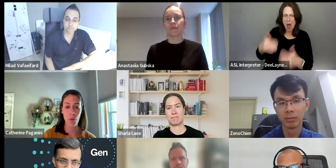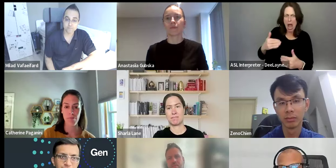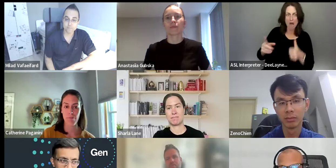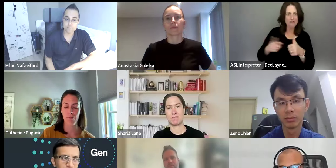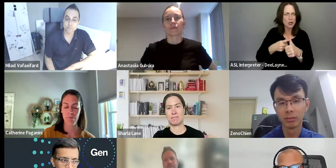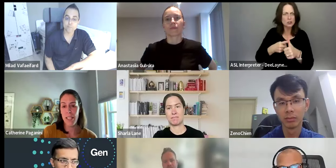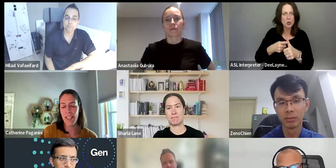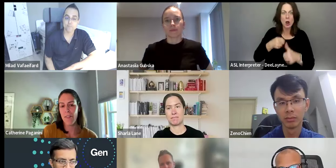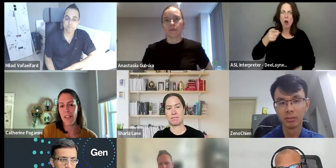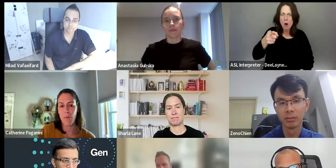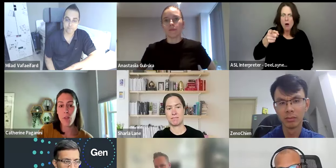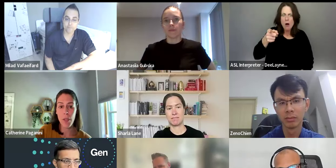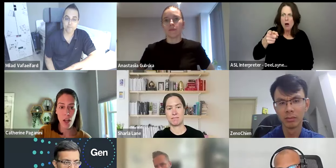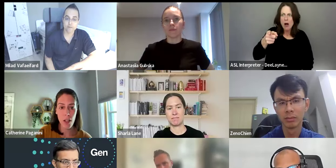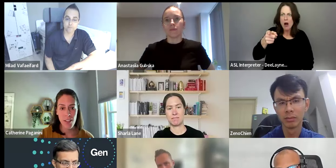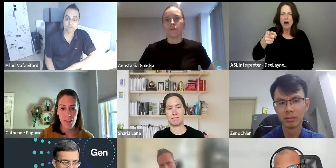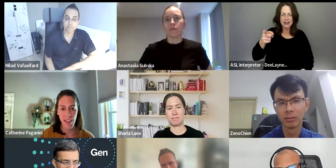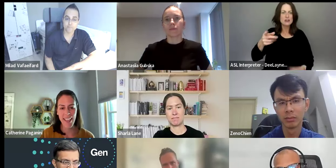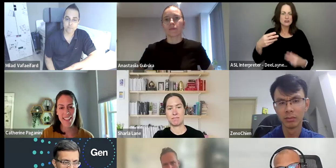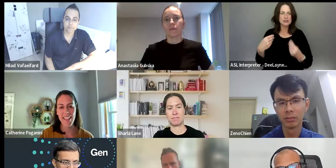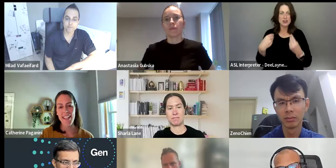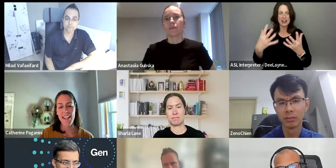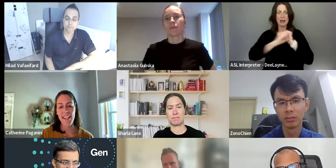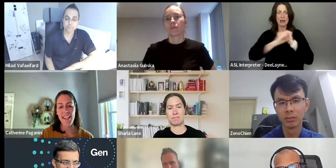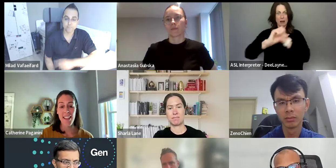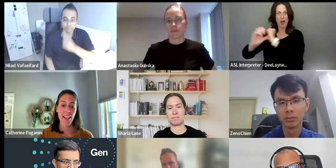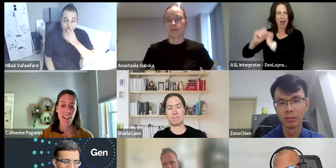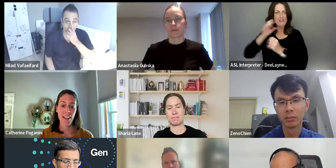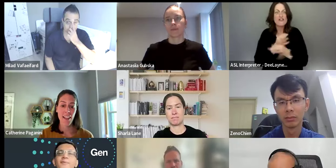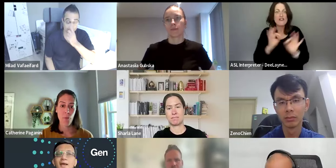like you're basically giving them free PR, right?